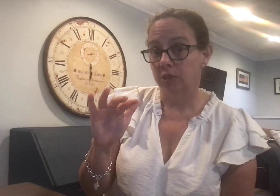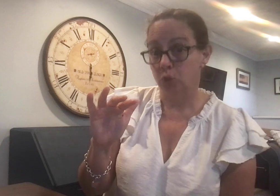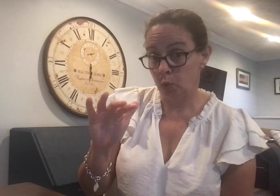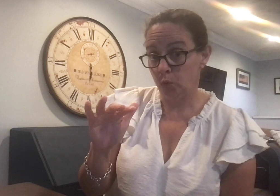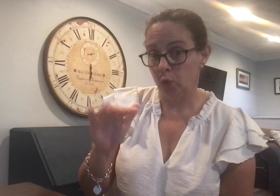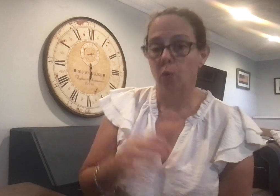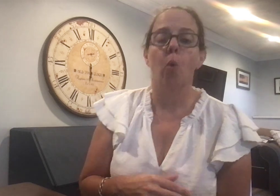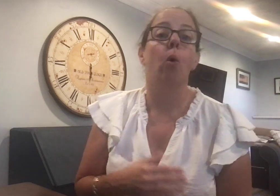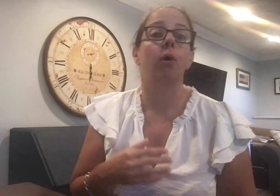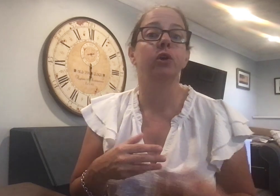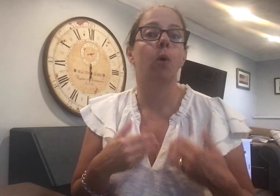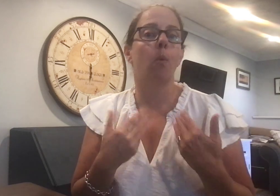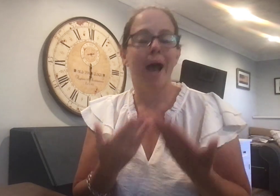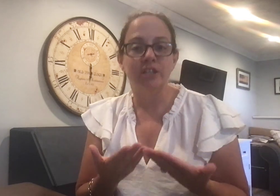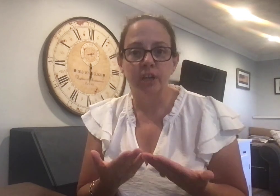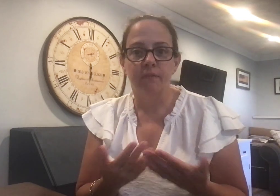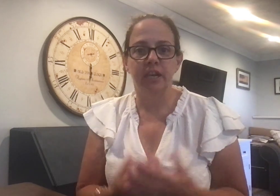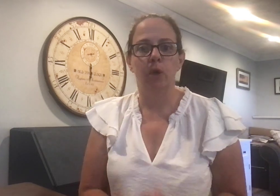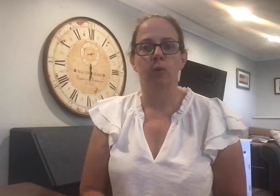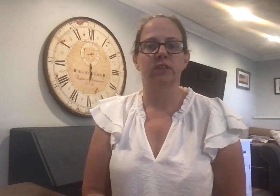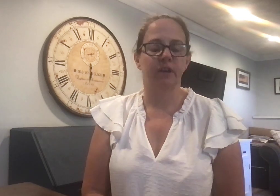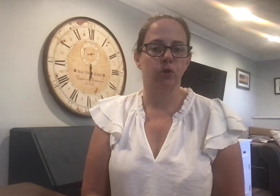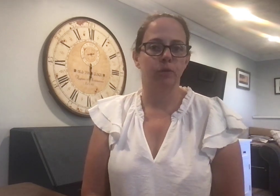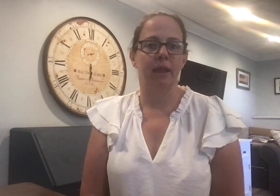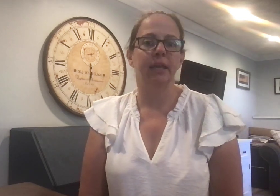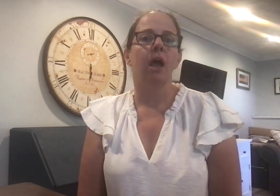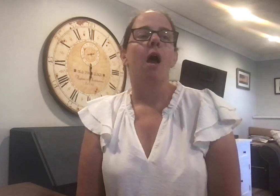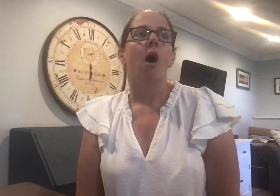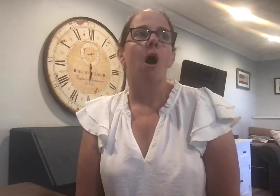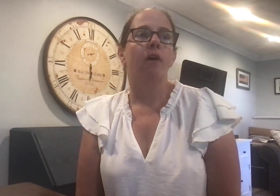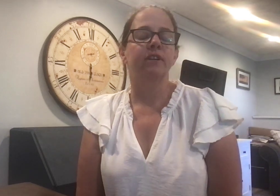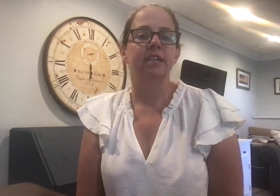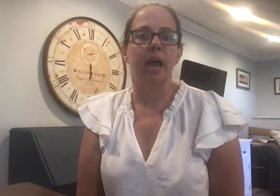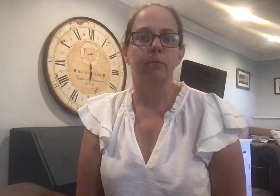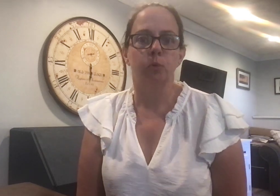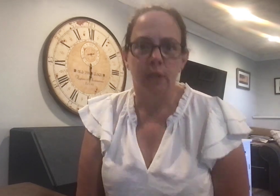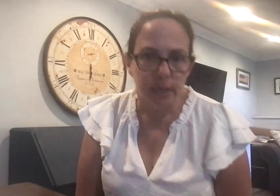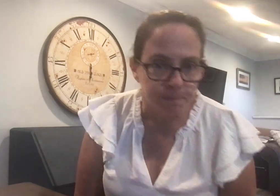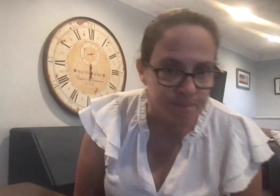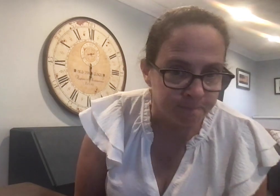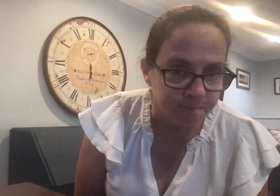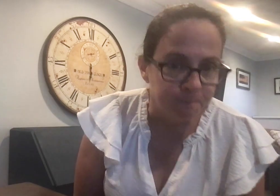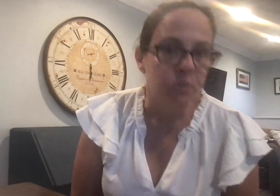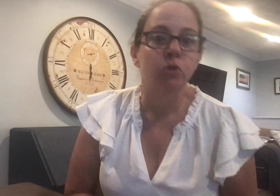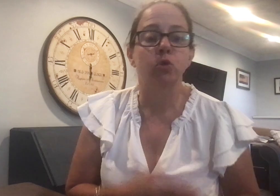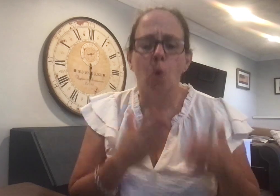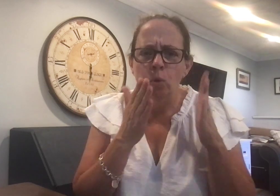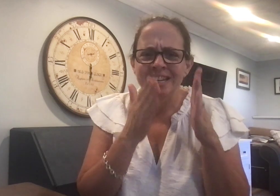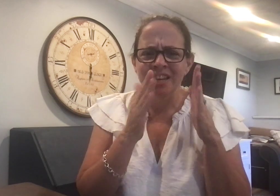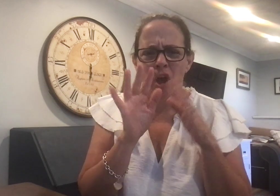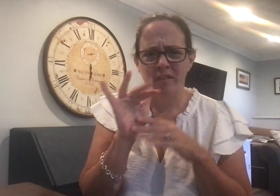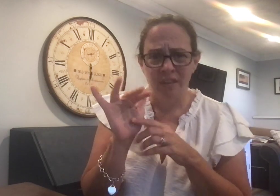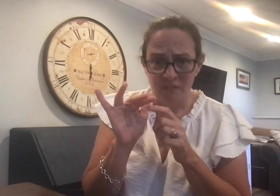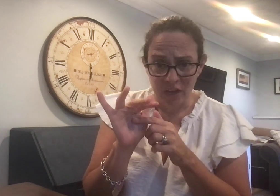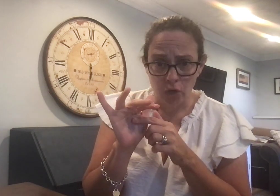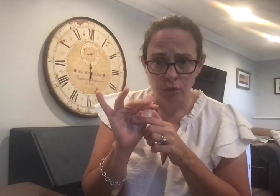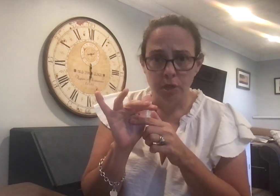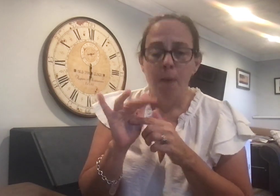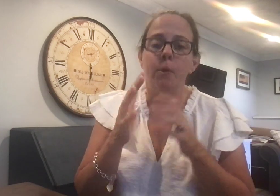to you, or you are watching a video with fingerspelling, oftentimes we're like zoned in on the fingers, but what